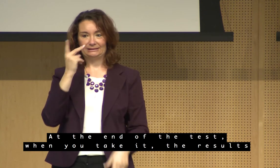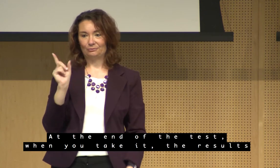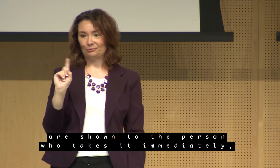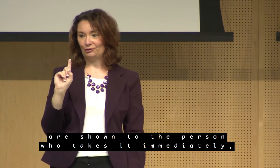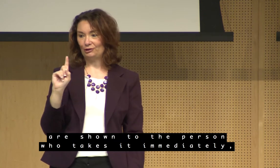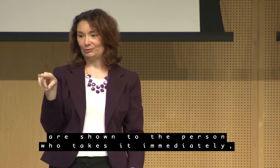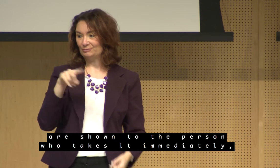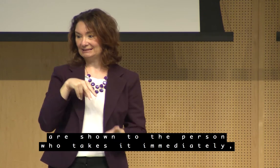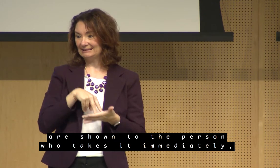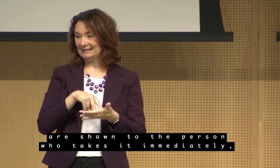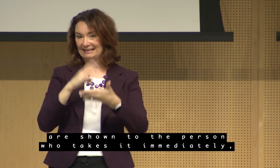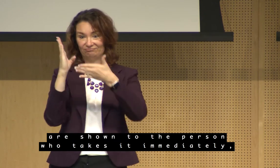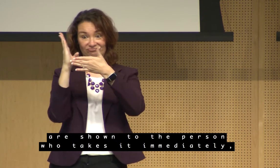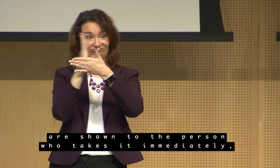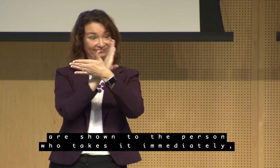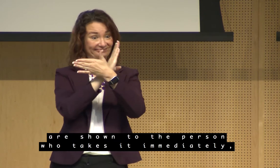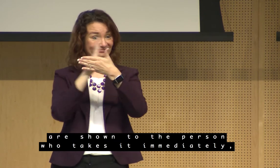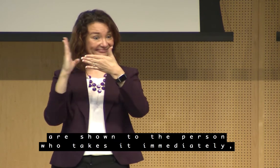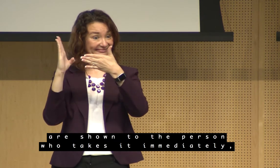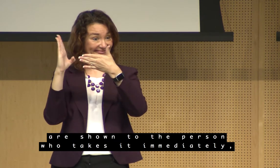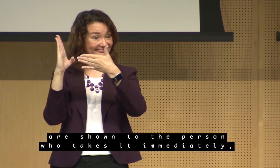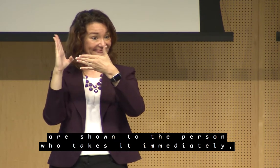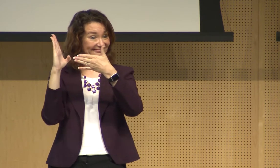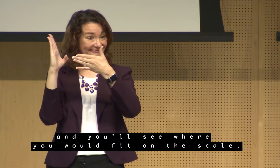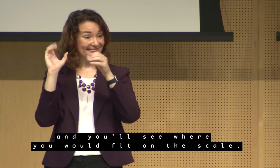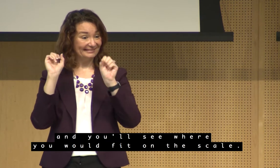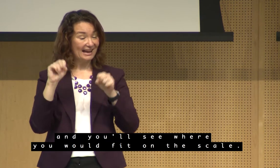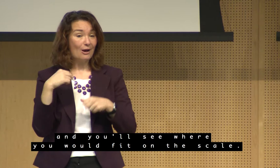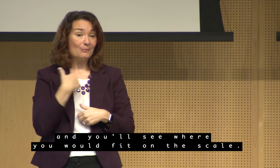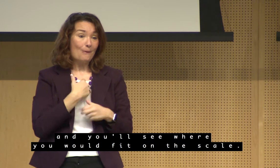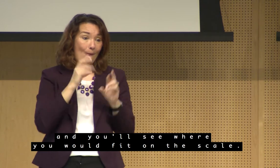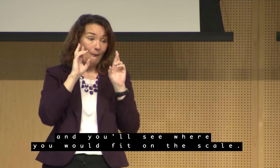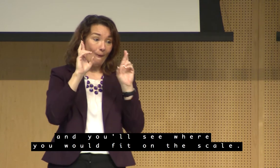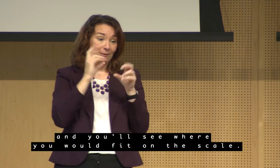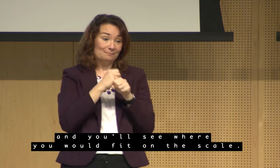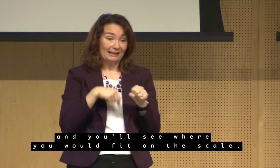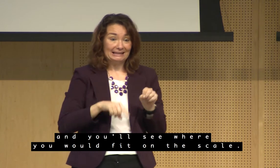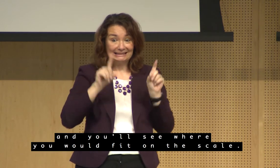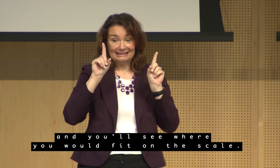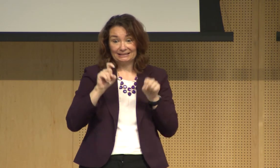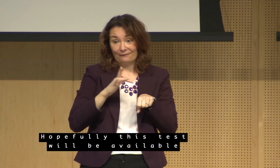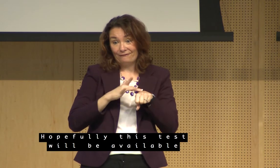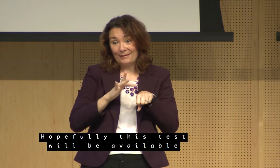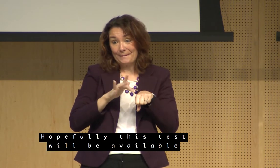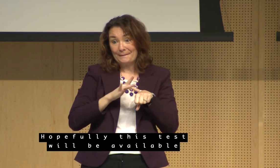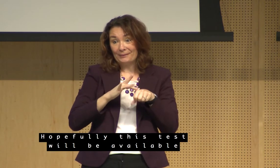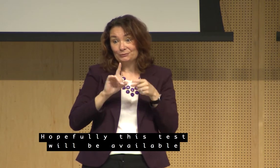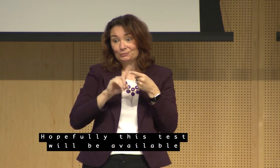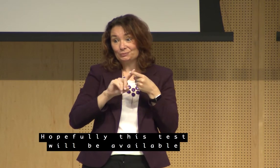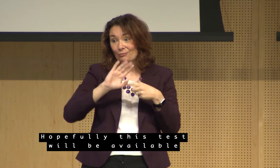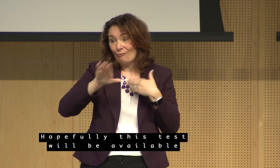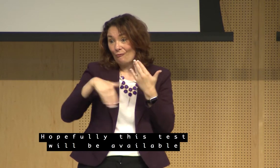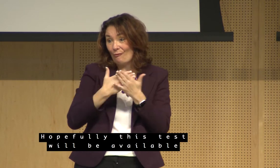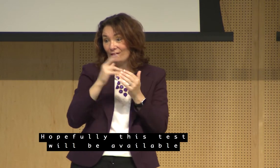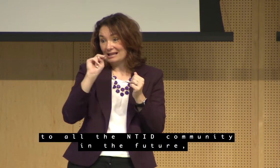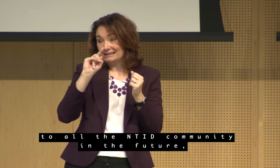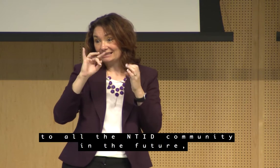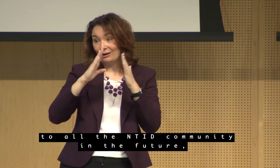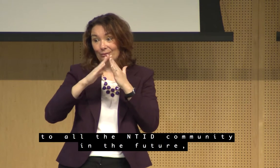are shown to the person who takes it immediately, and you'll see where you would fit on the scale. Hopefully, this test will be available to all the